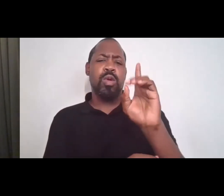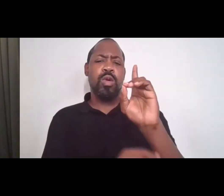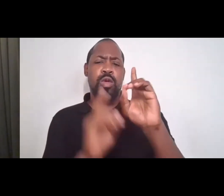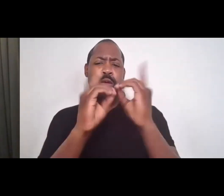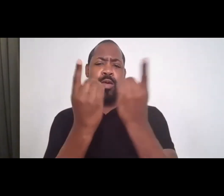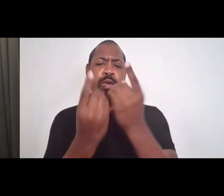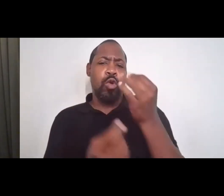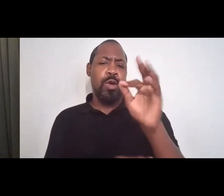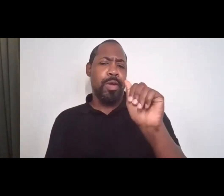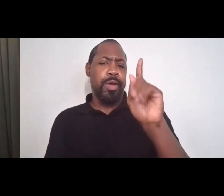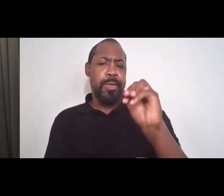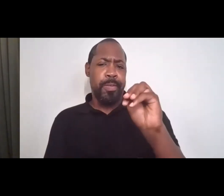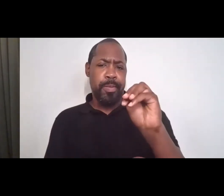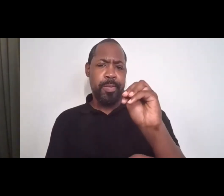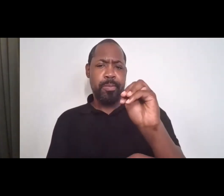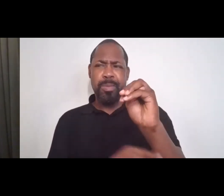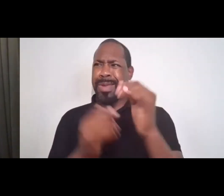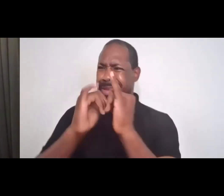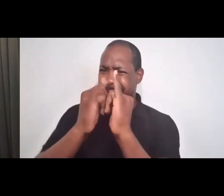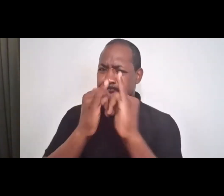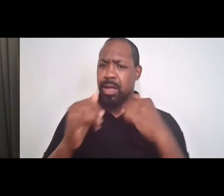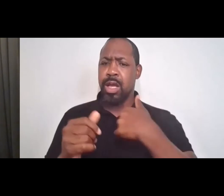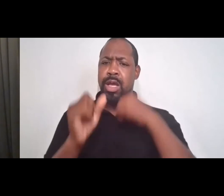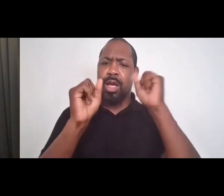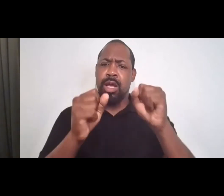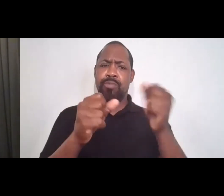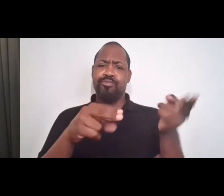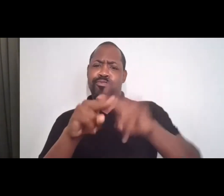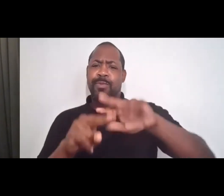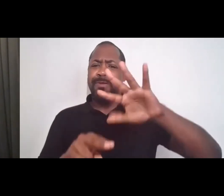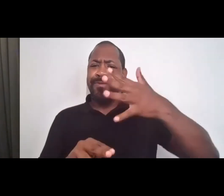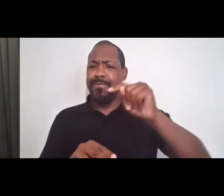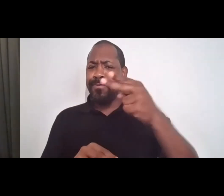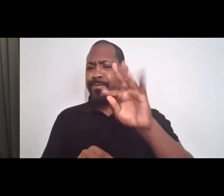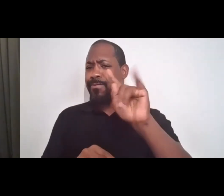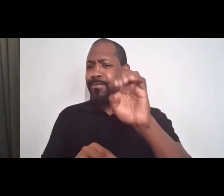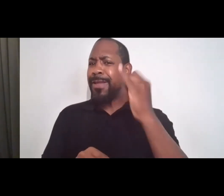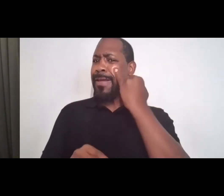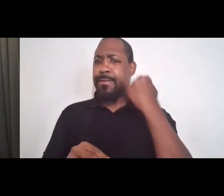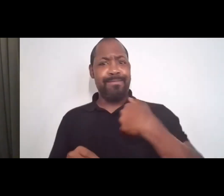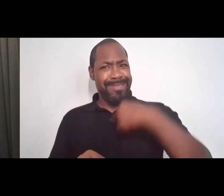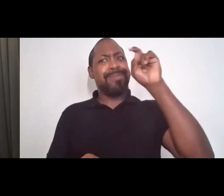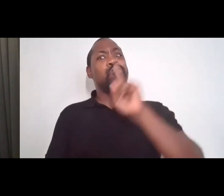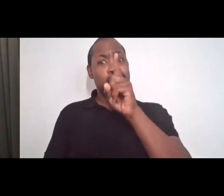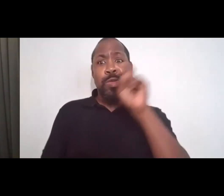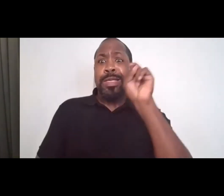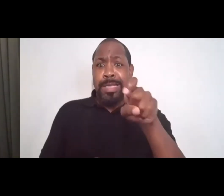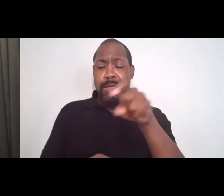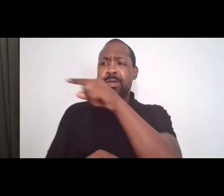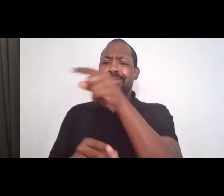We have talked with the Department of Administration, DOA, to ask what would the process